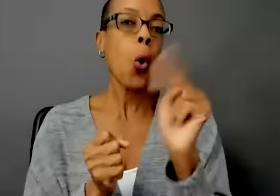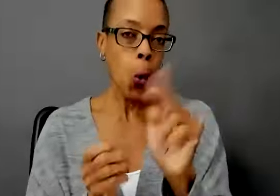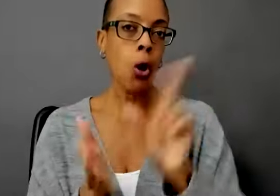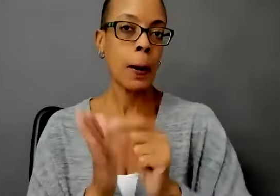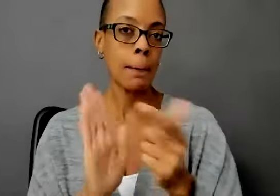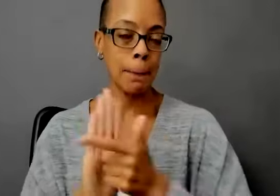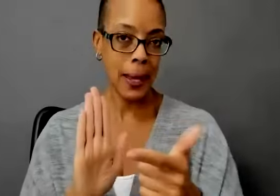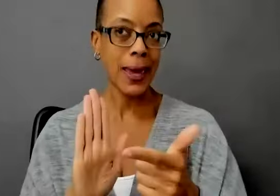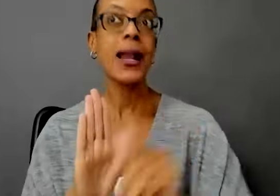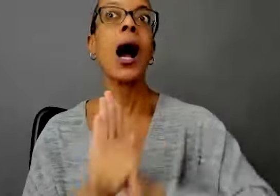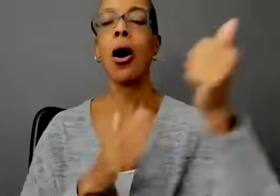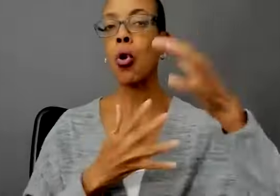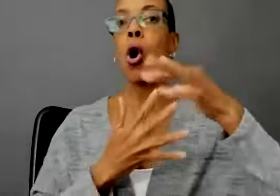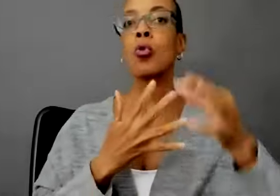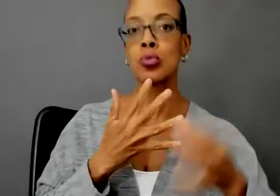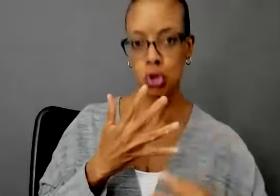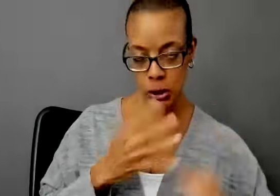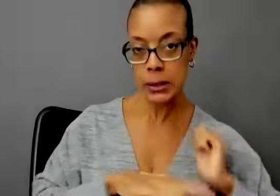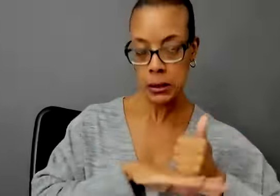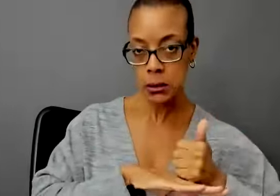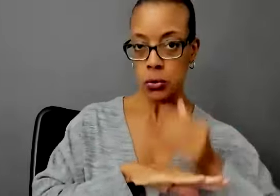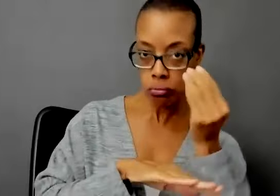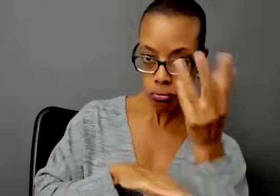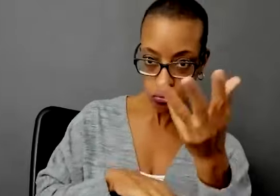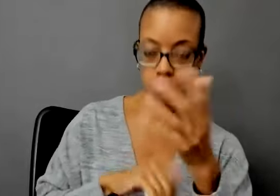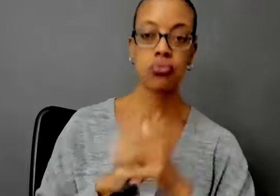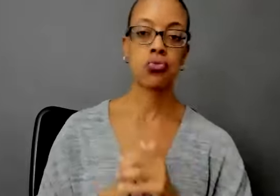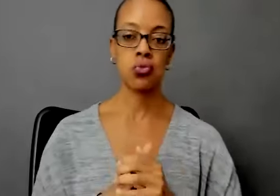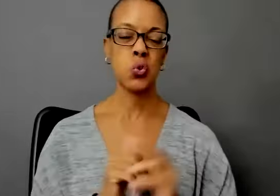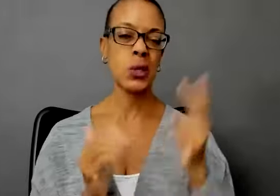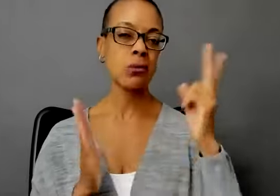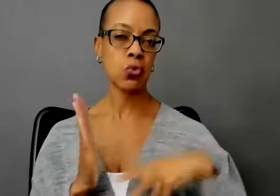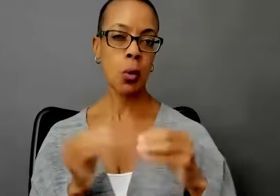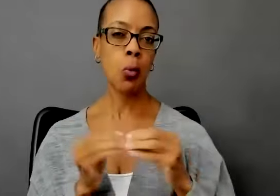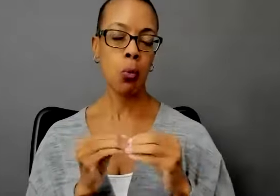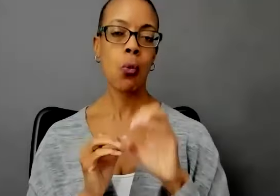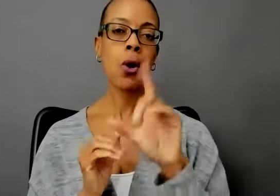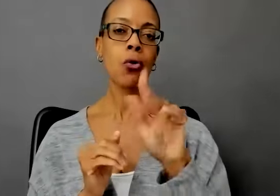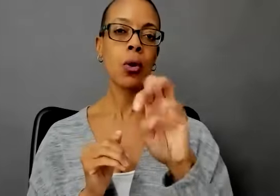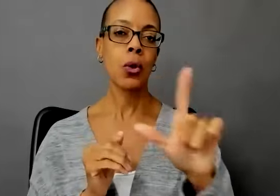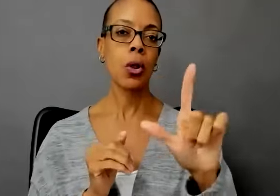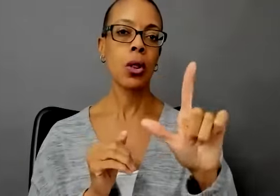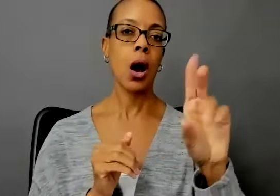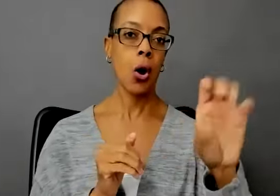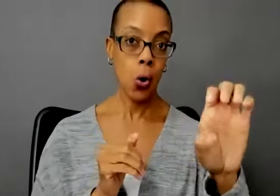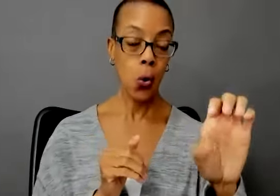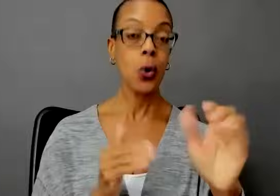other considerations that remain in place and that you can look at in the criminal code, and that you can talk to a lawyer, a doctor, a counselor, or people